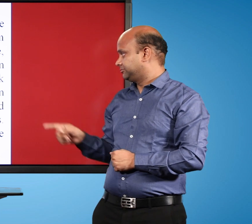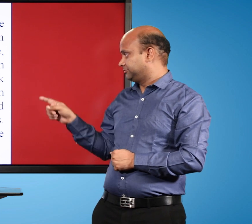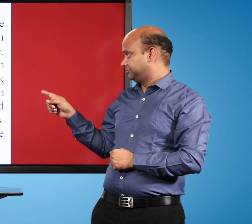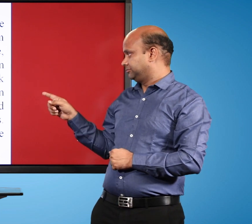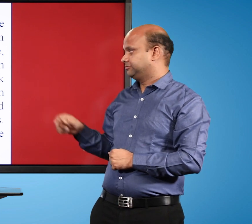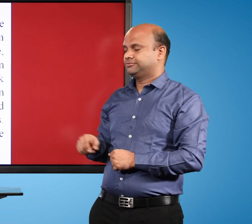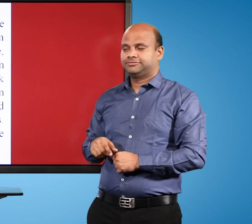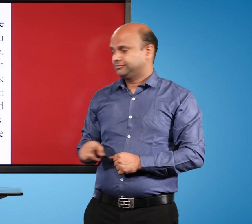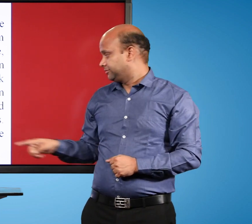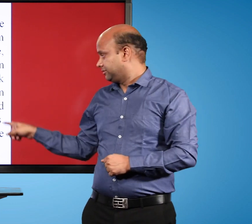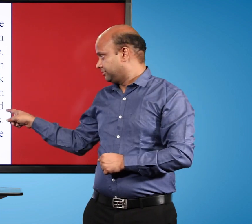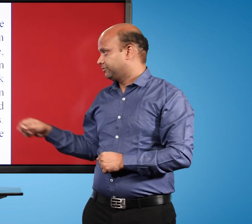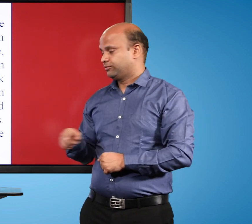when we work with natural numbers.